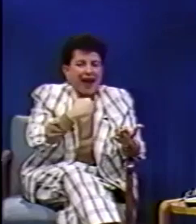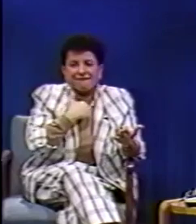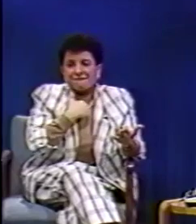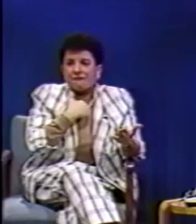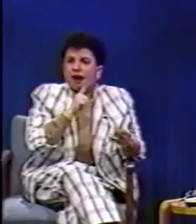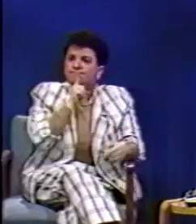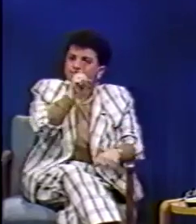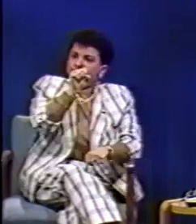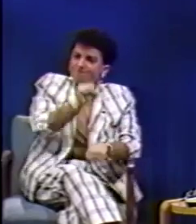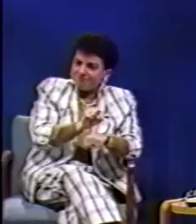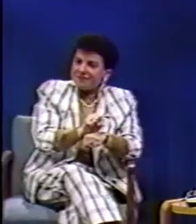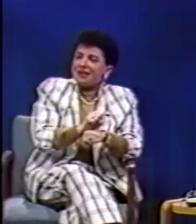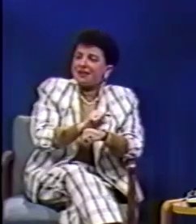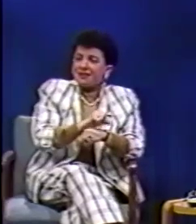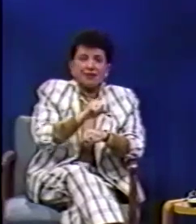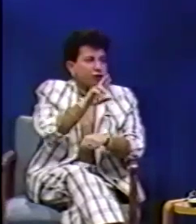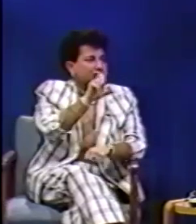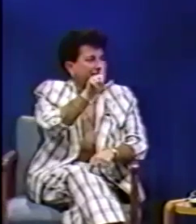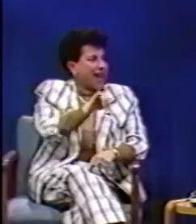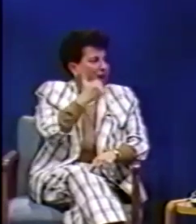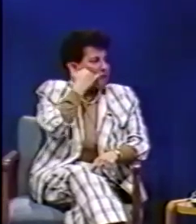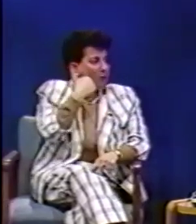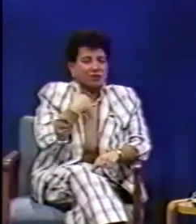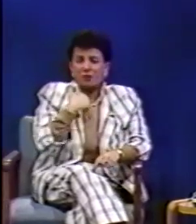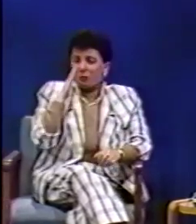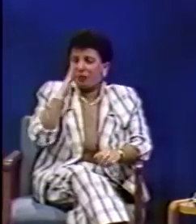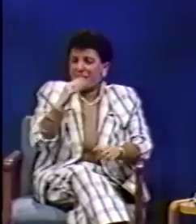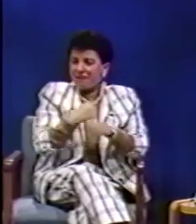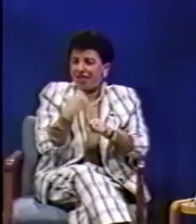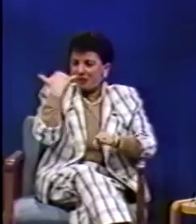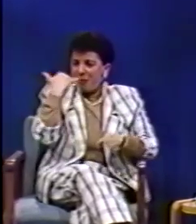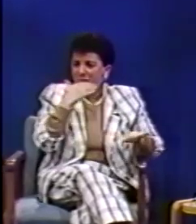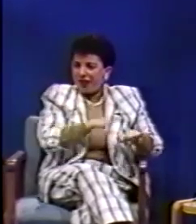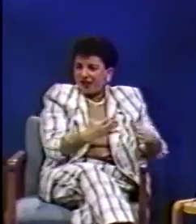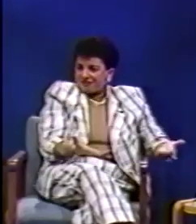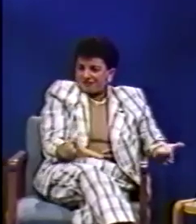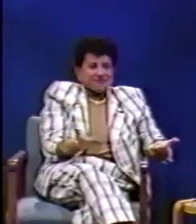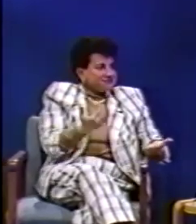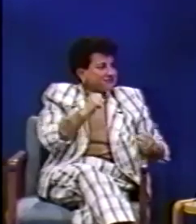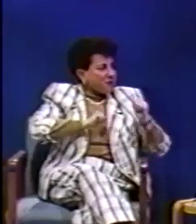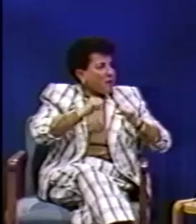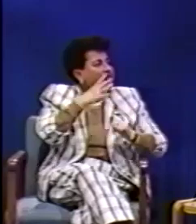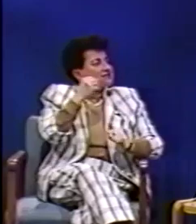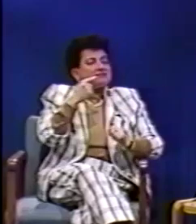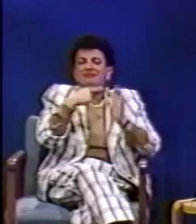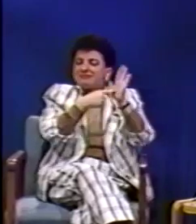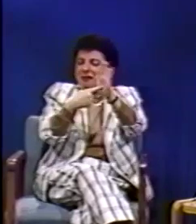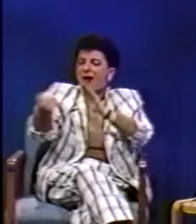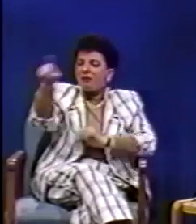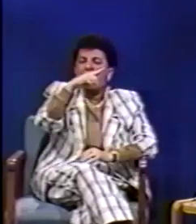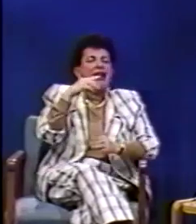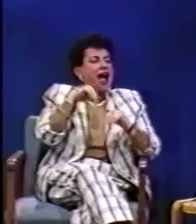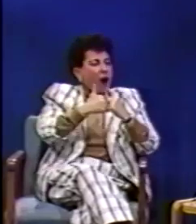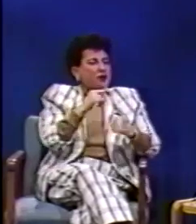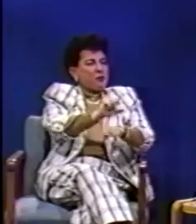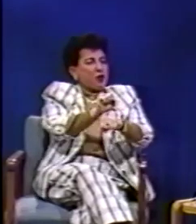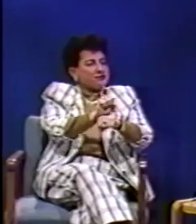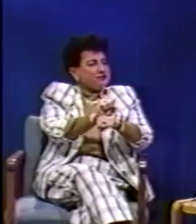but we really have some interesting things ahead, like we will make an honest-to-goodness relay call right here